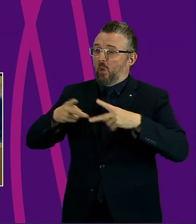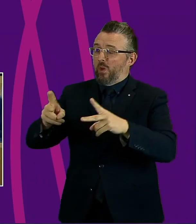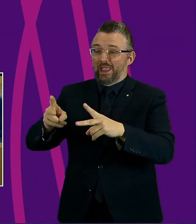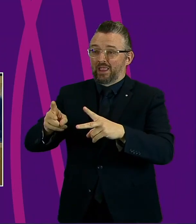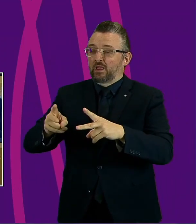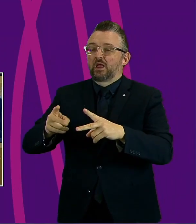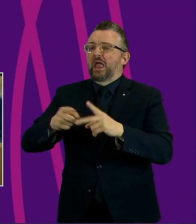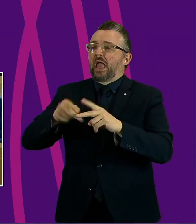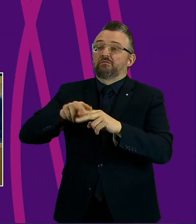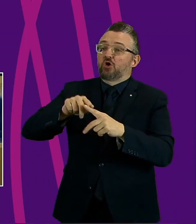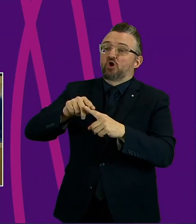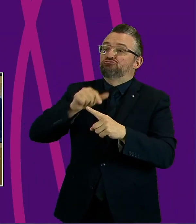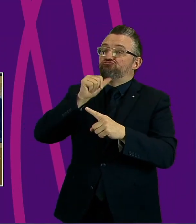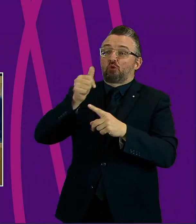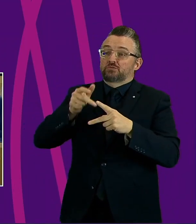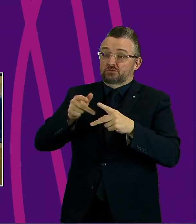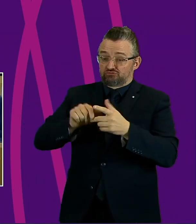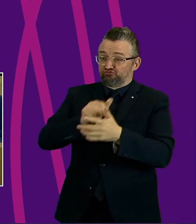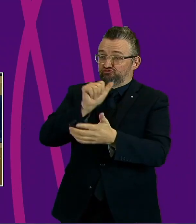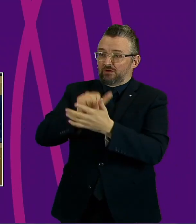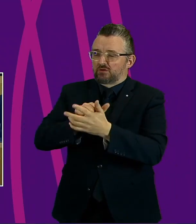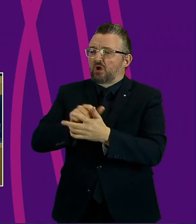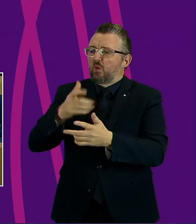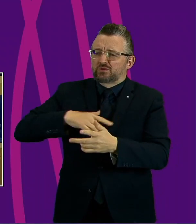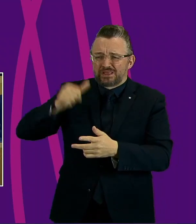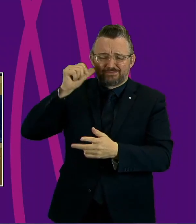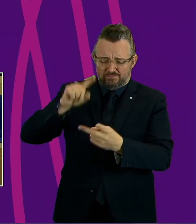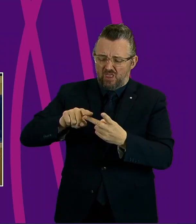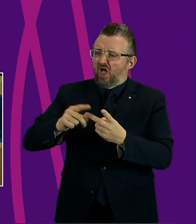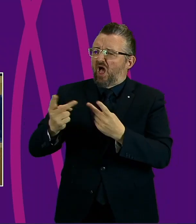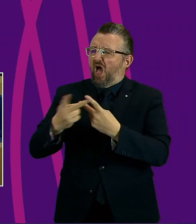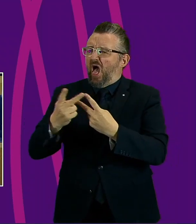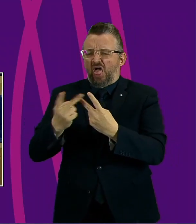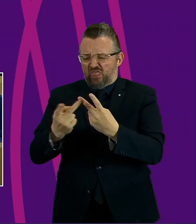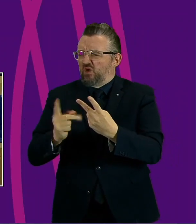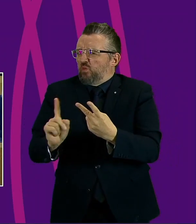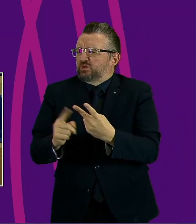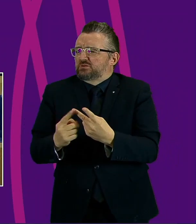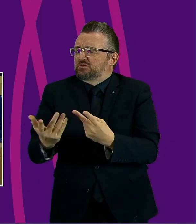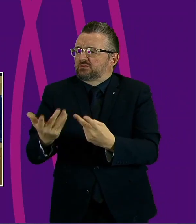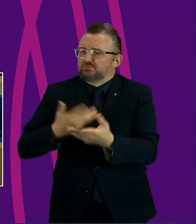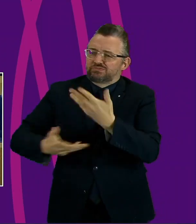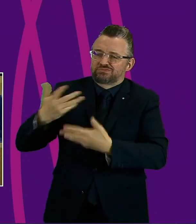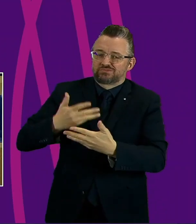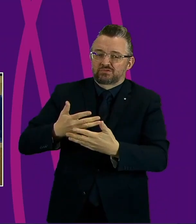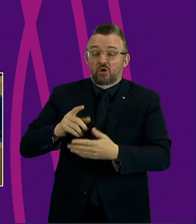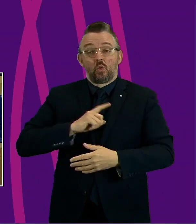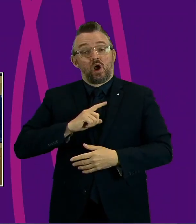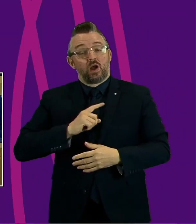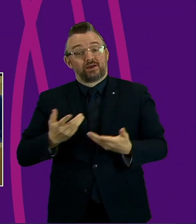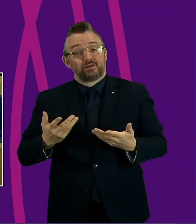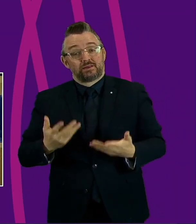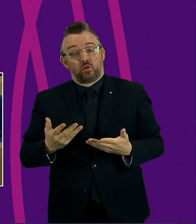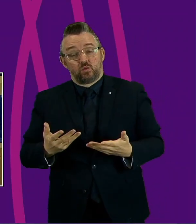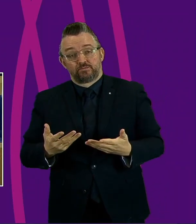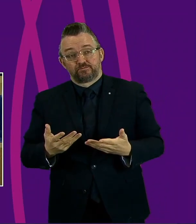not the way, we need to hear from the Scottish Government what the alternative is. Because at the moment it's clear